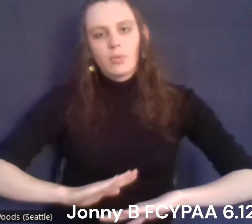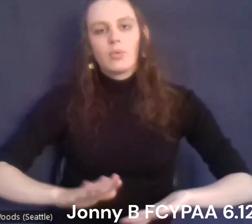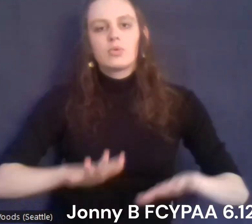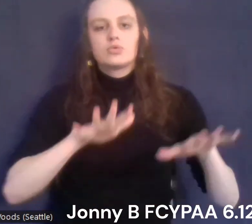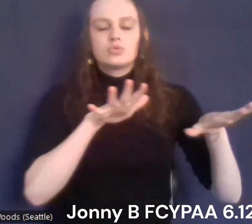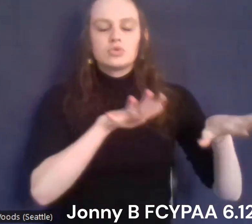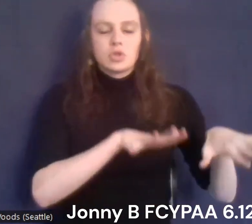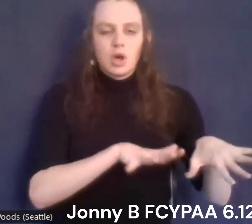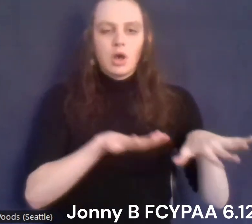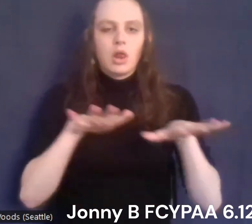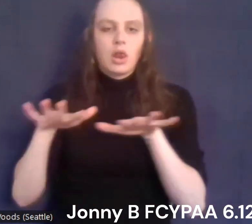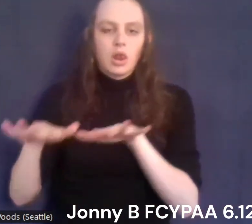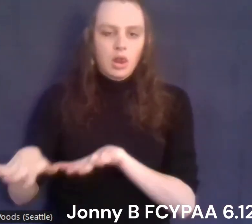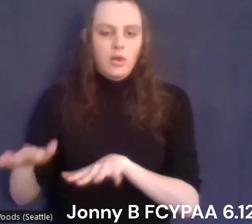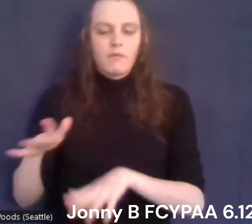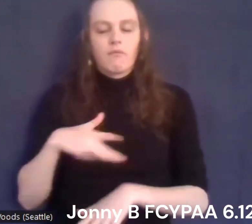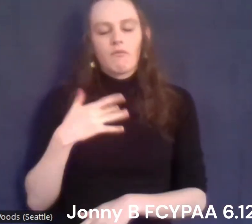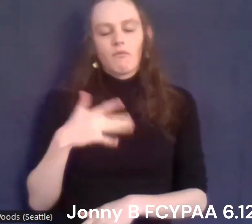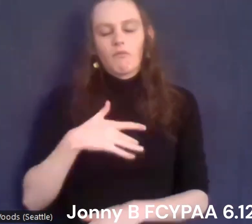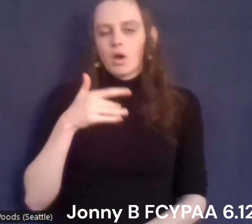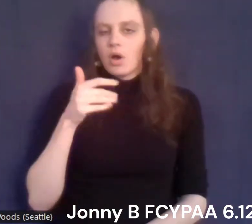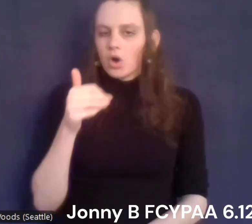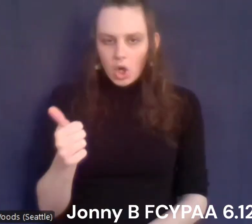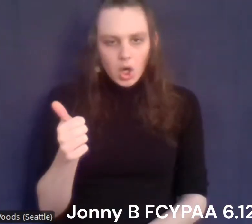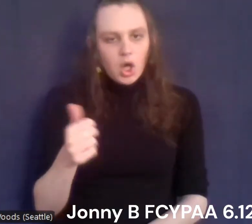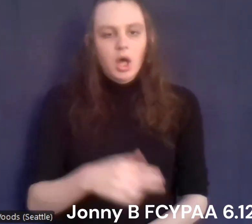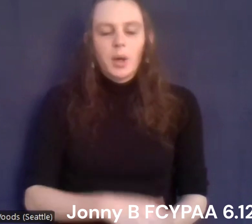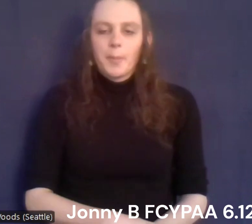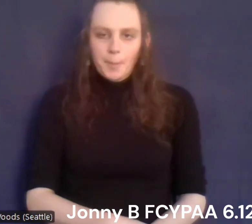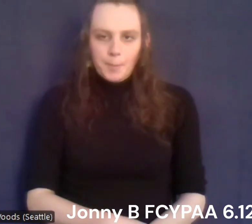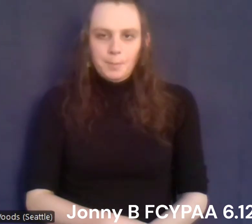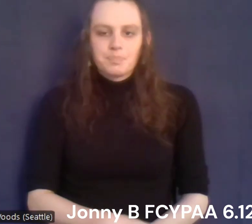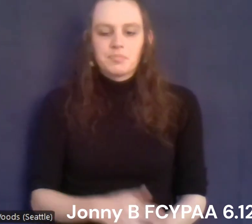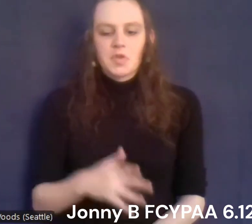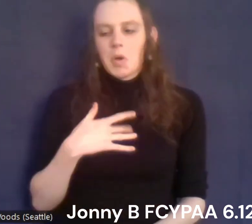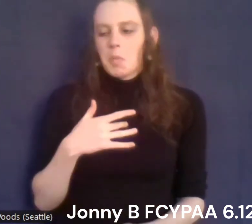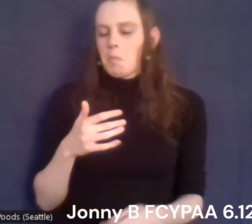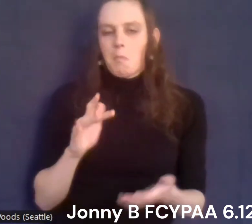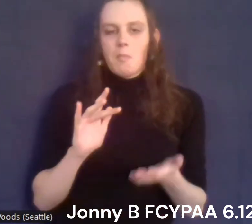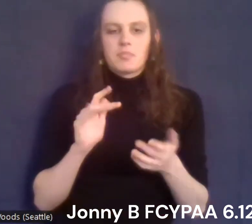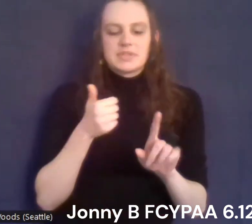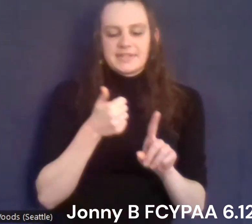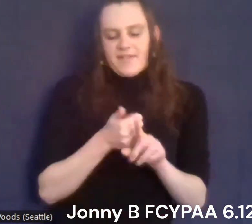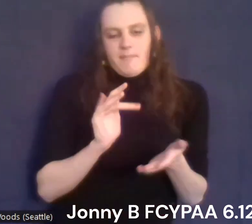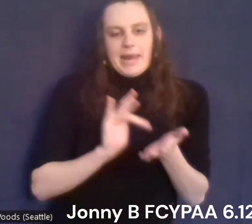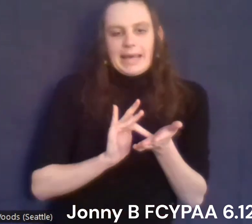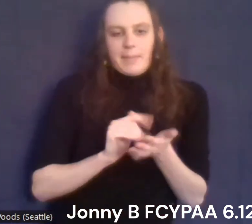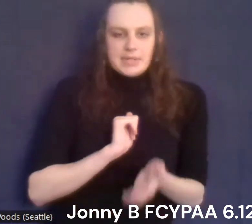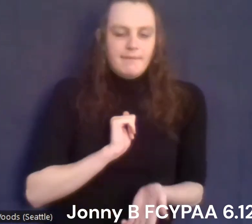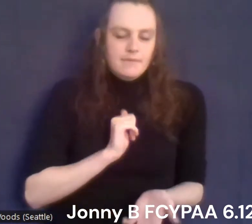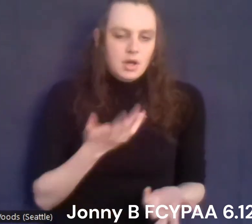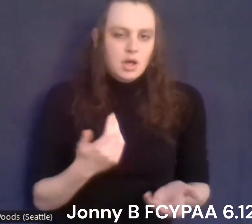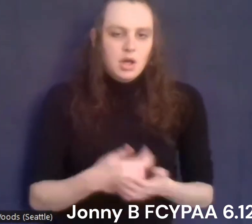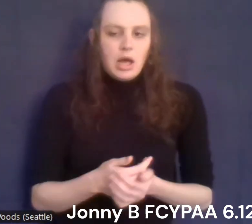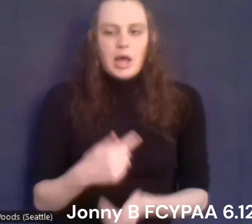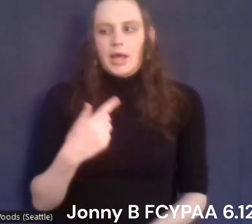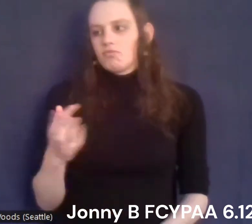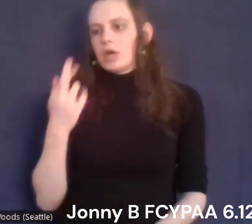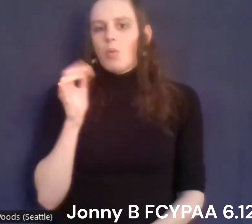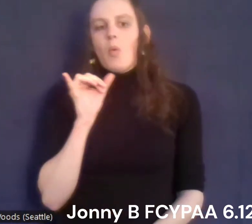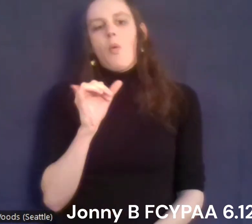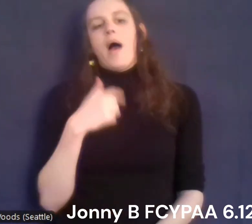um, yeah, it was good. It felt good. It was a nice self medication that I had found, and I see why people enjoyed it.